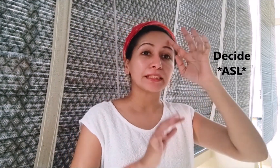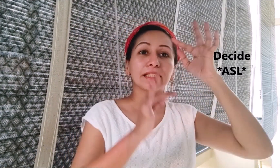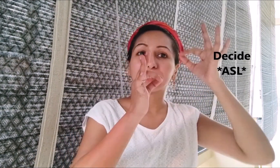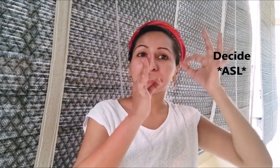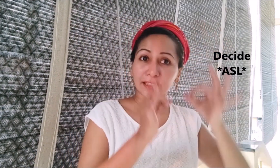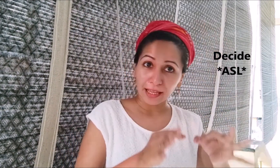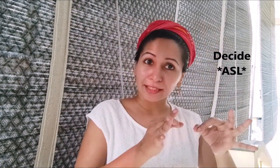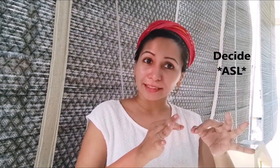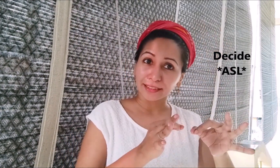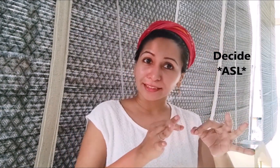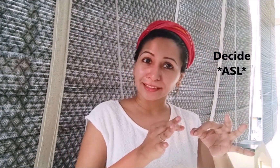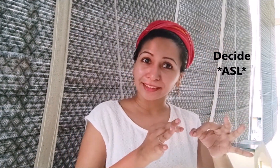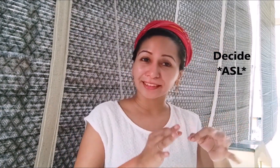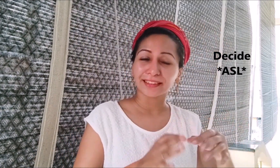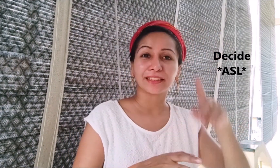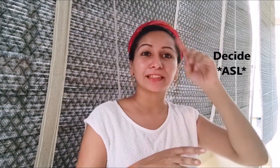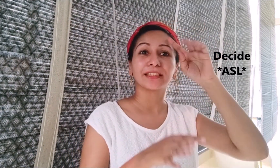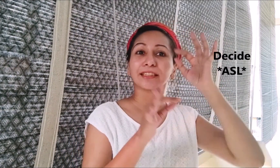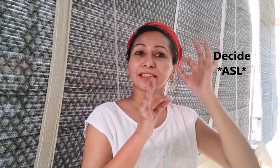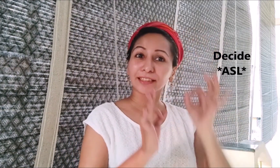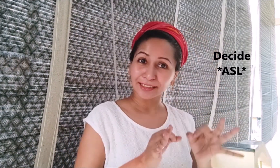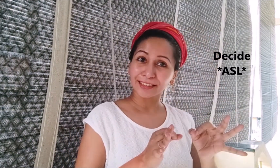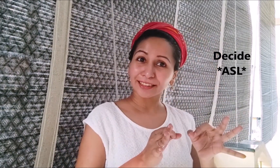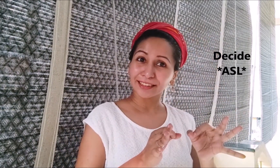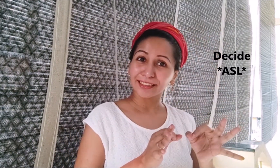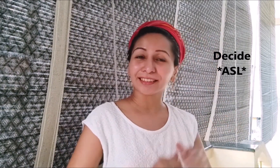decide, decide.